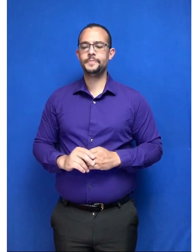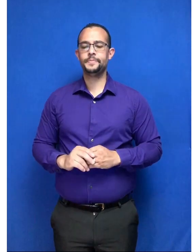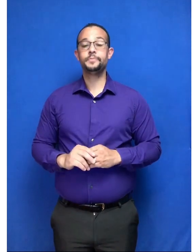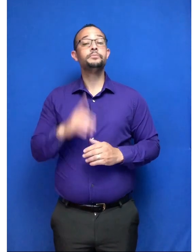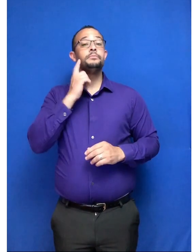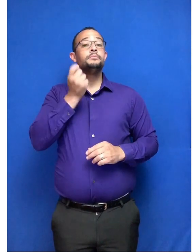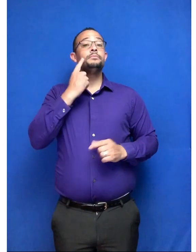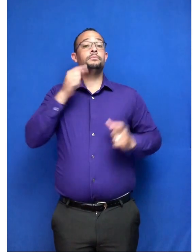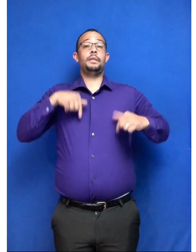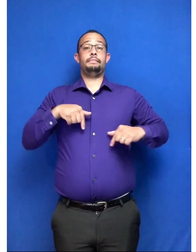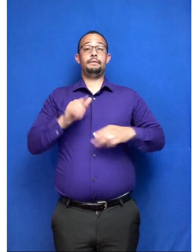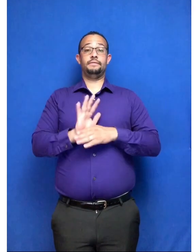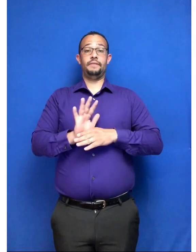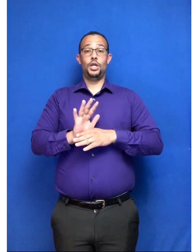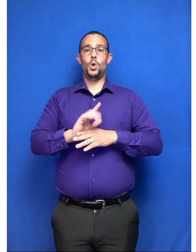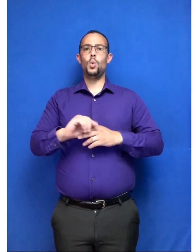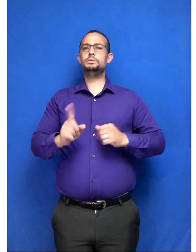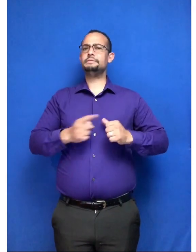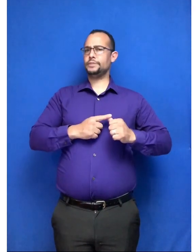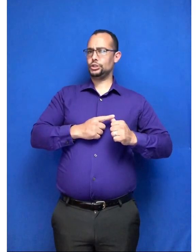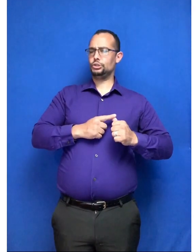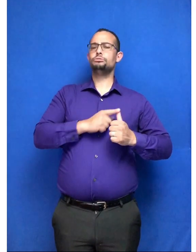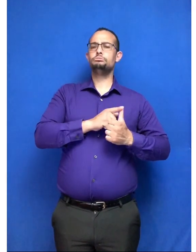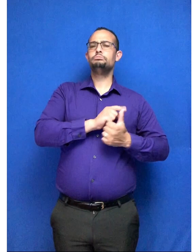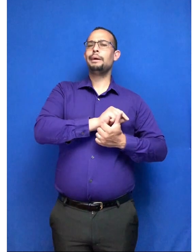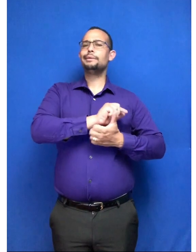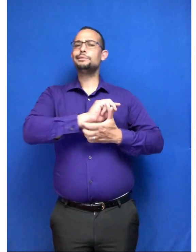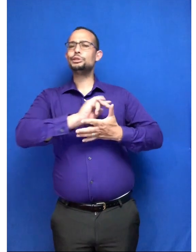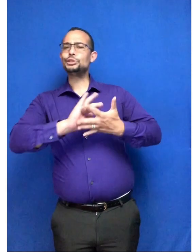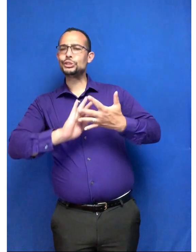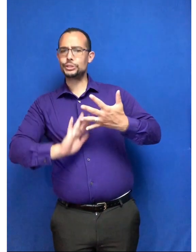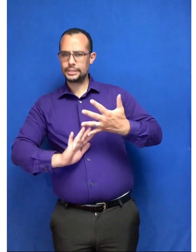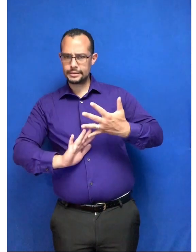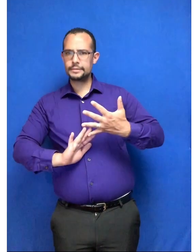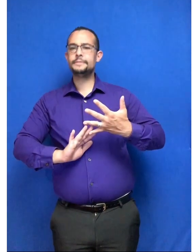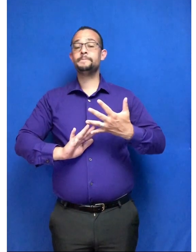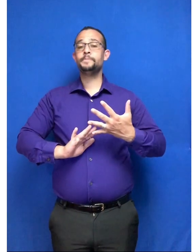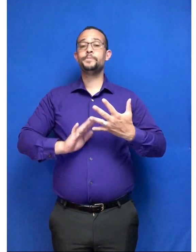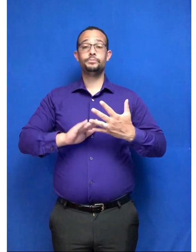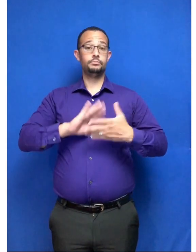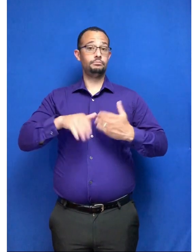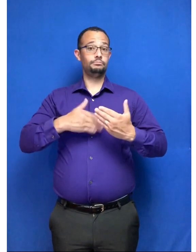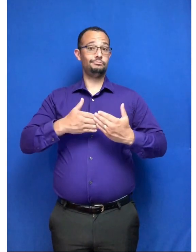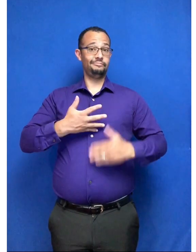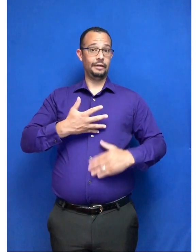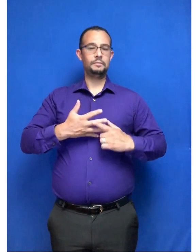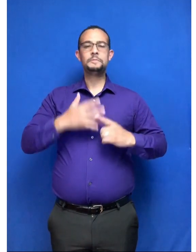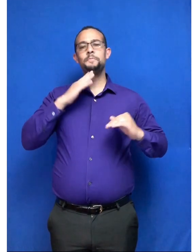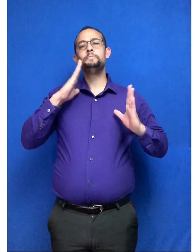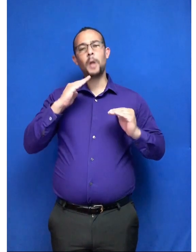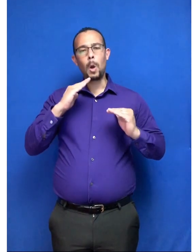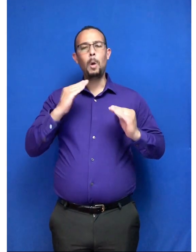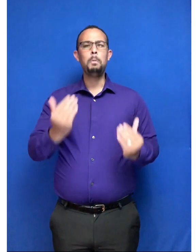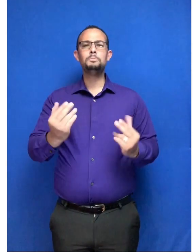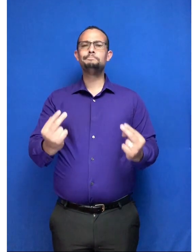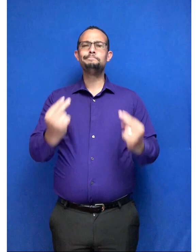This is the first in a series of training videos for the 2020 hurricane season.